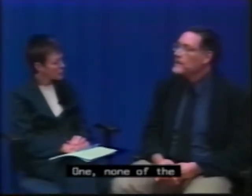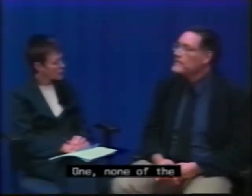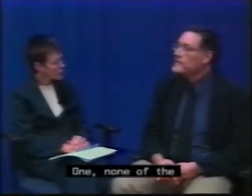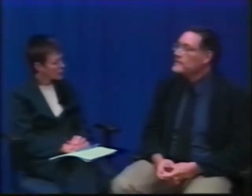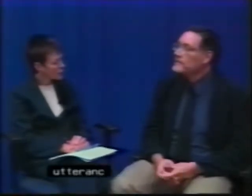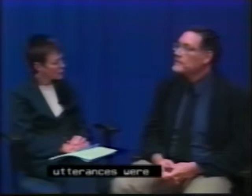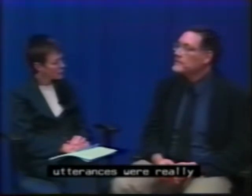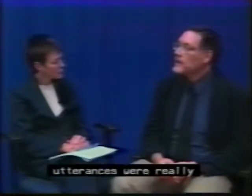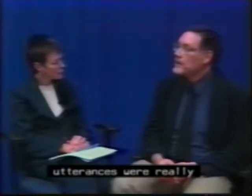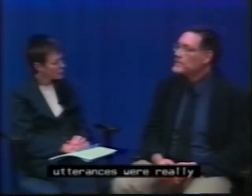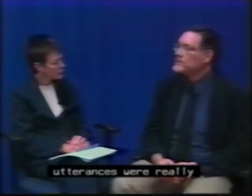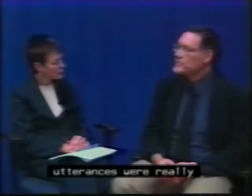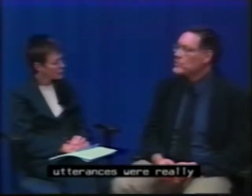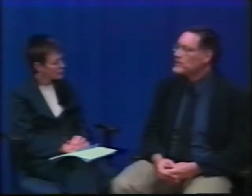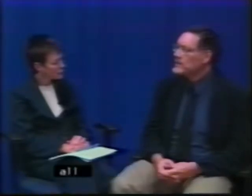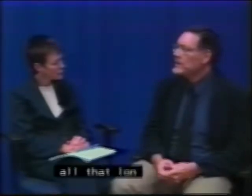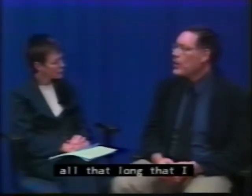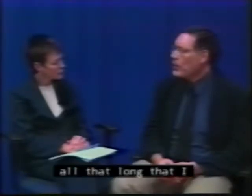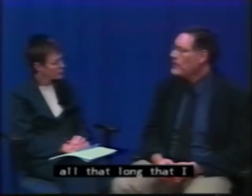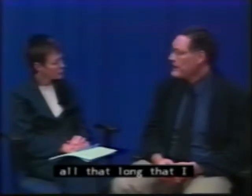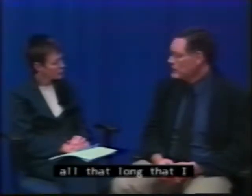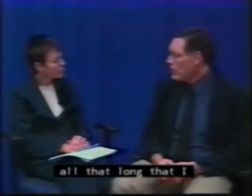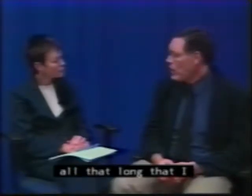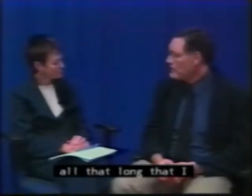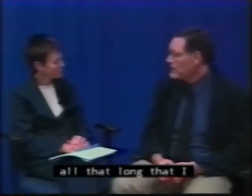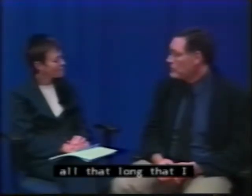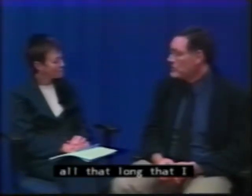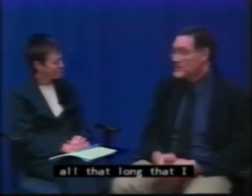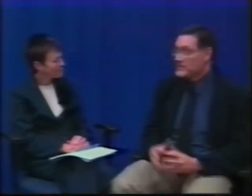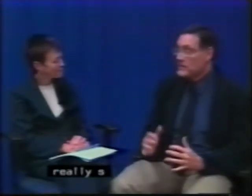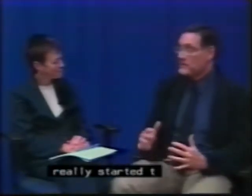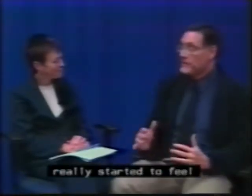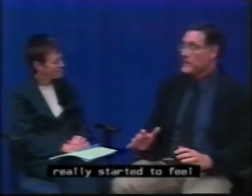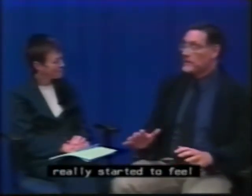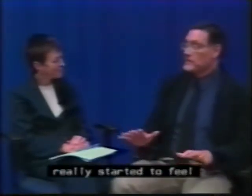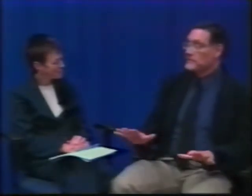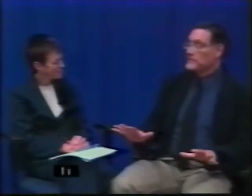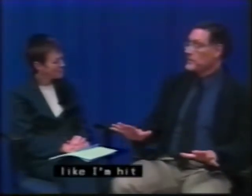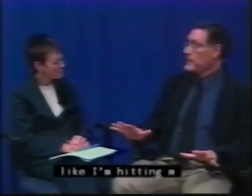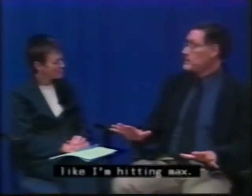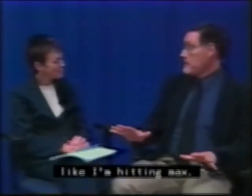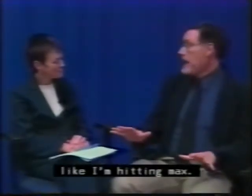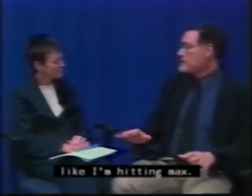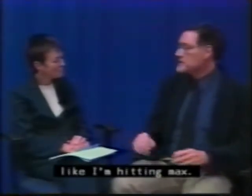of the utterances were really all that long that I really started to feel like, you know, I'm hitting max.